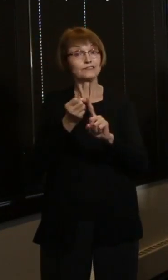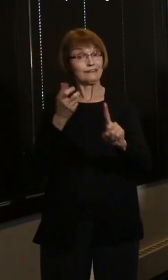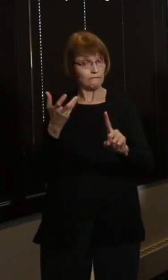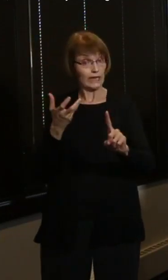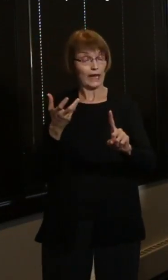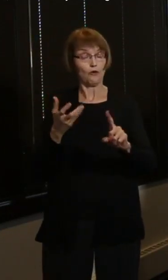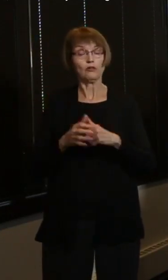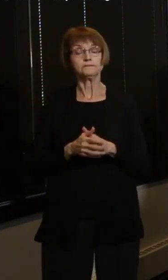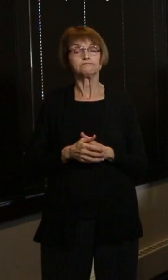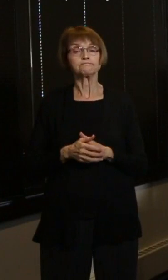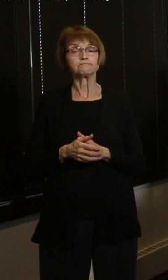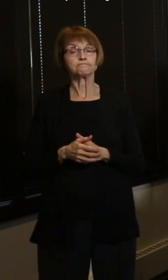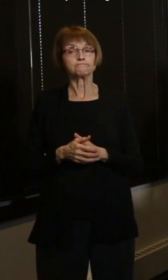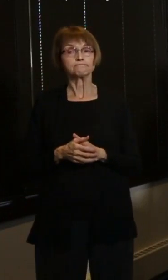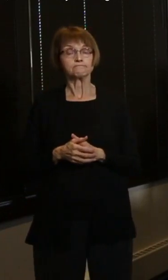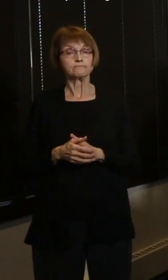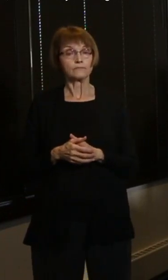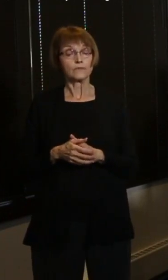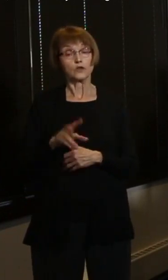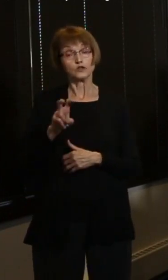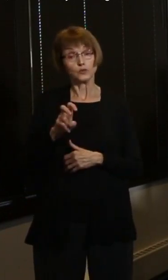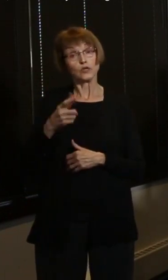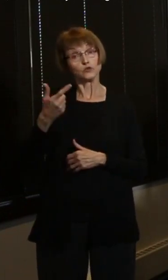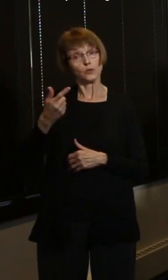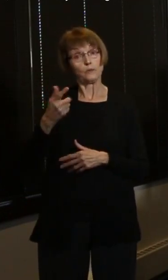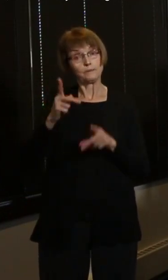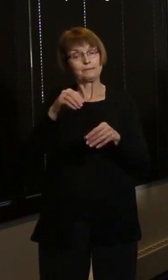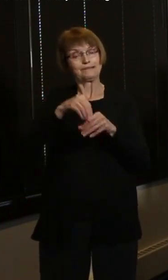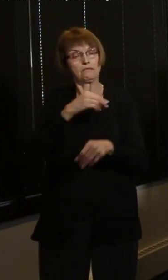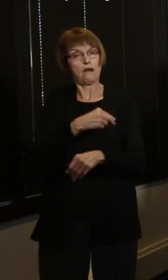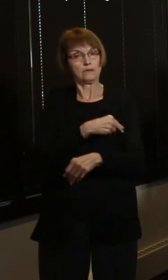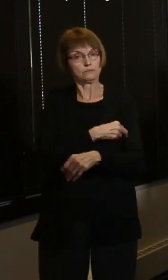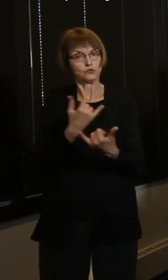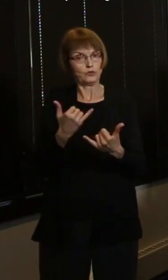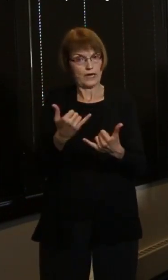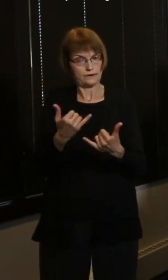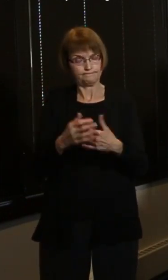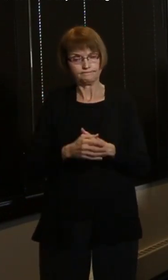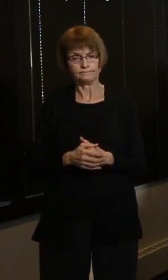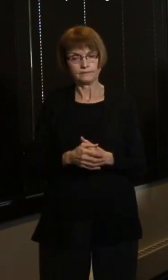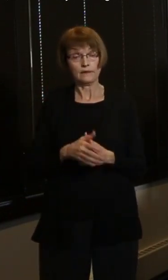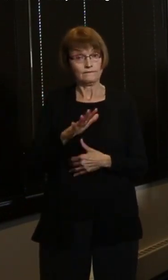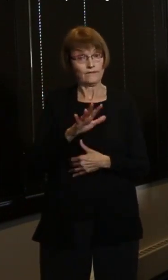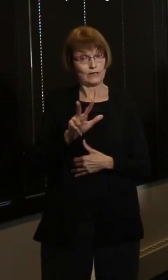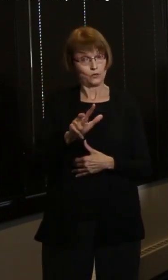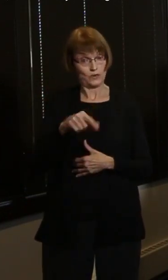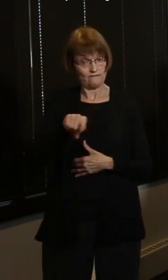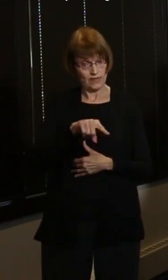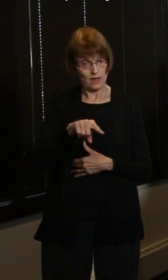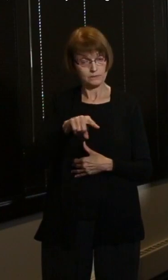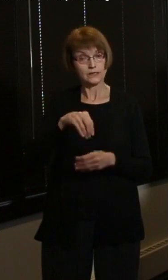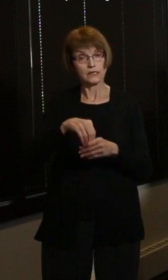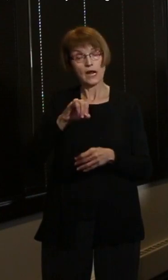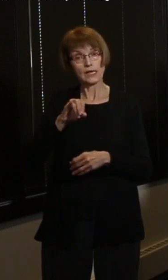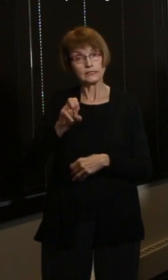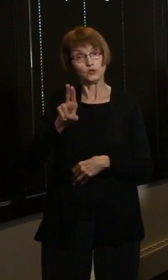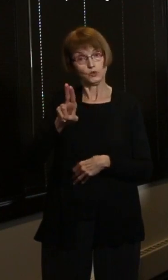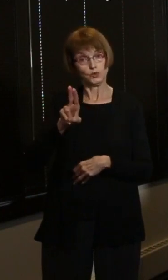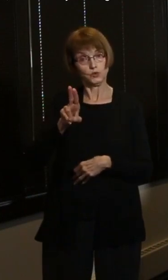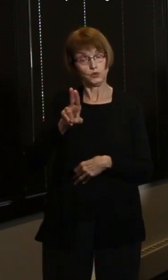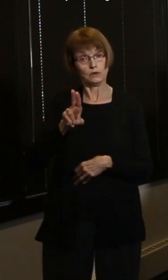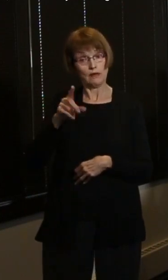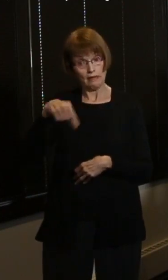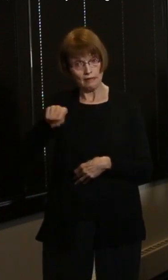COVID numbers. As I said, 221 hospitalizations today, 53 patients in the intensive care unit,